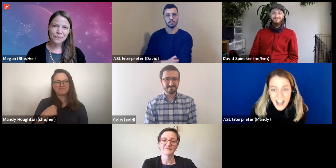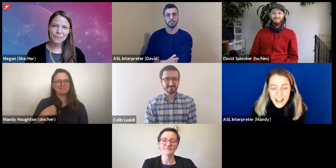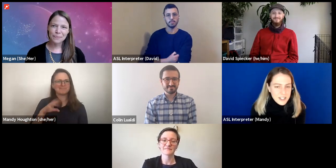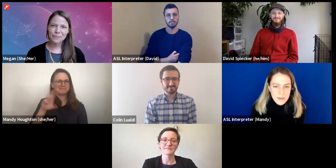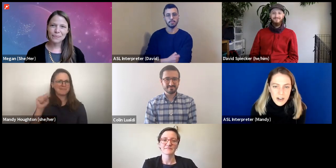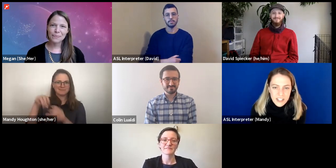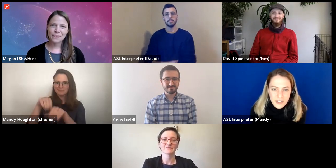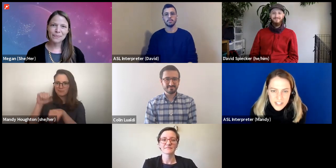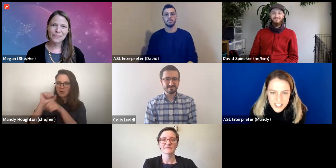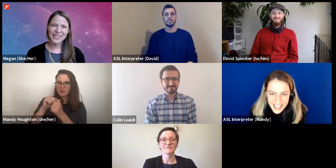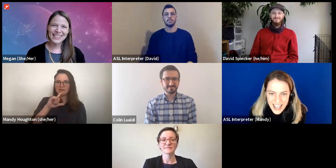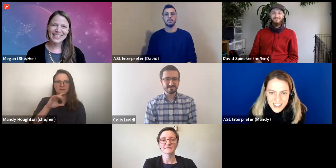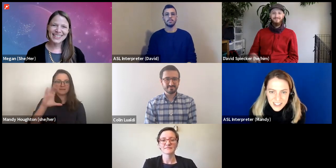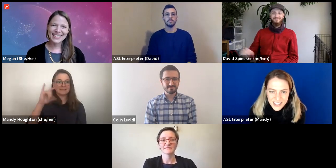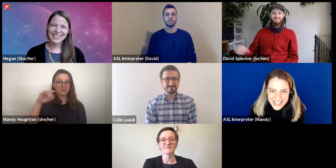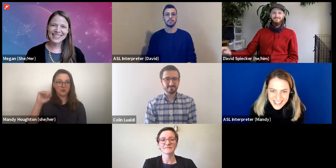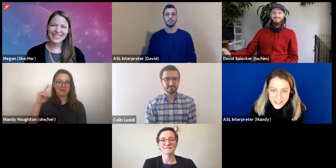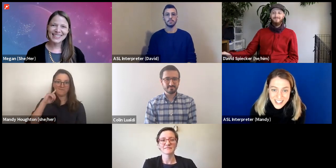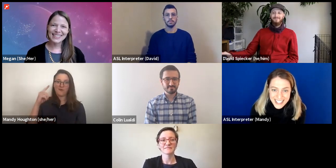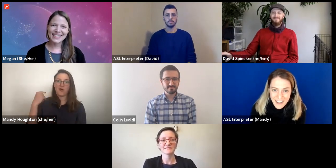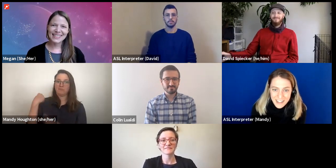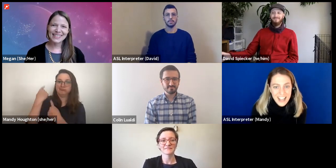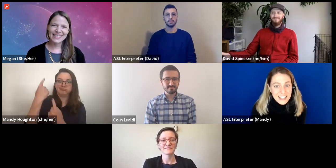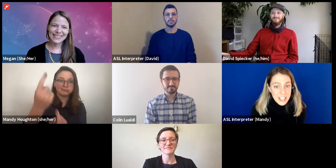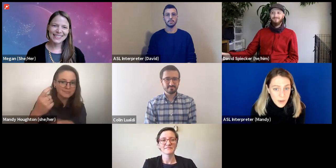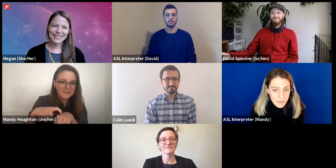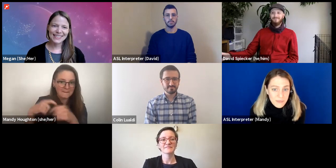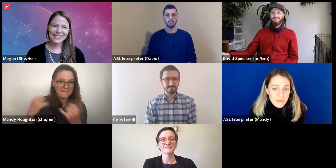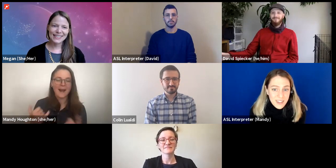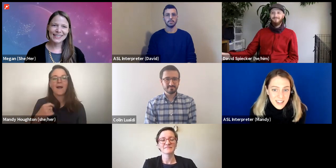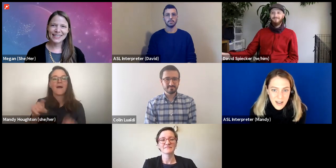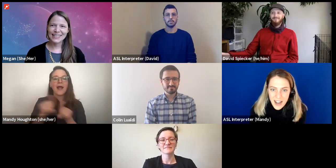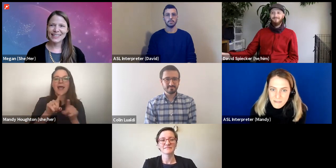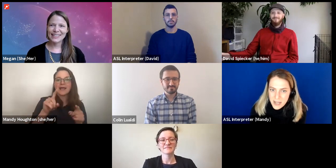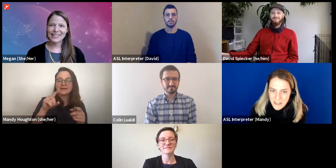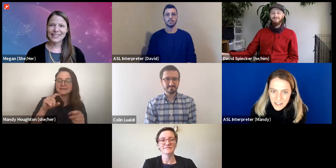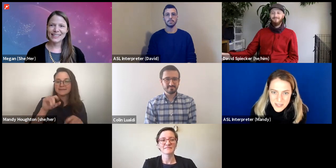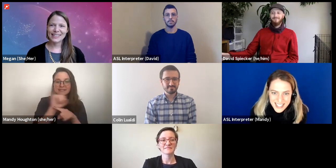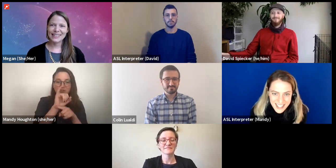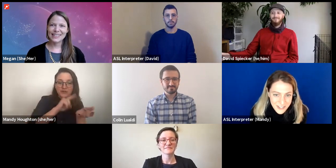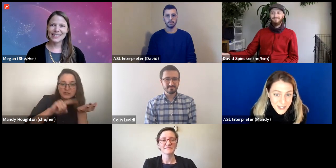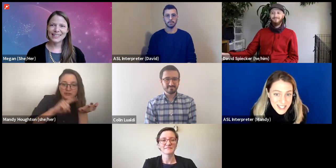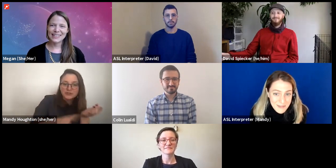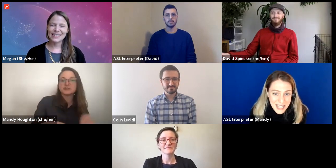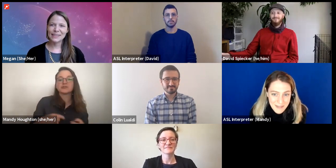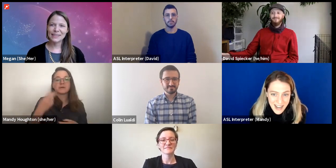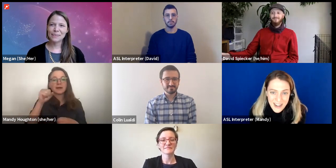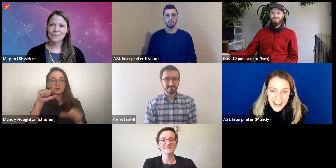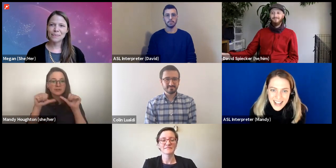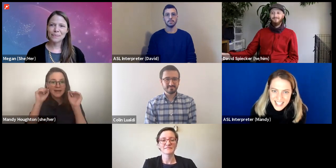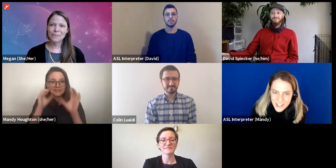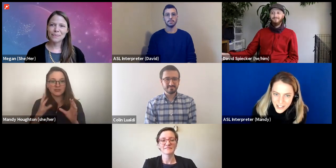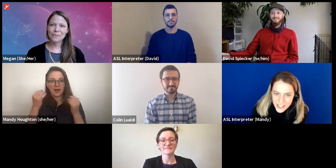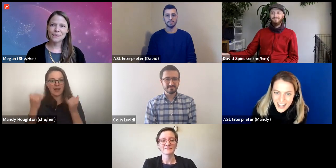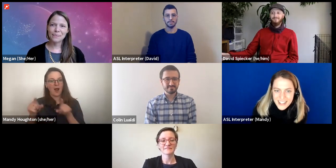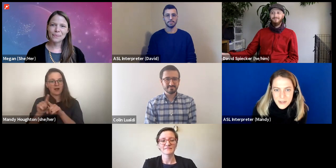University and the Learning Center for the Deaf, CEQUM. I've been involved with the center for quite some time now